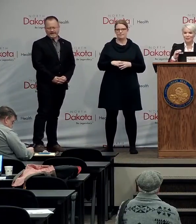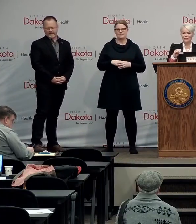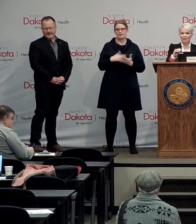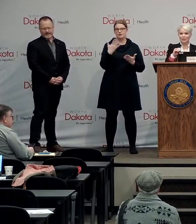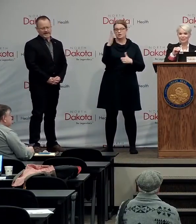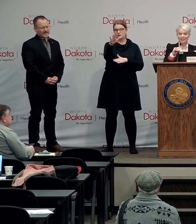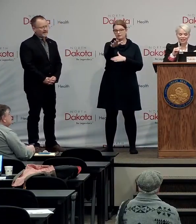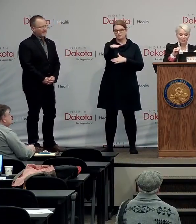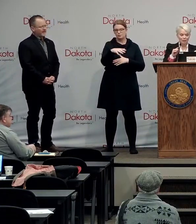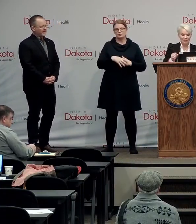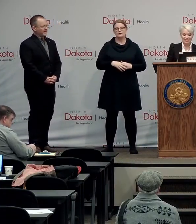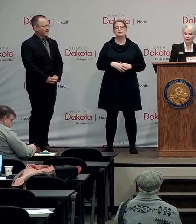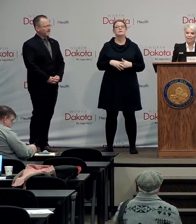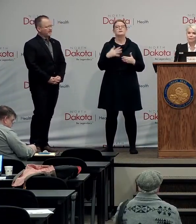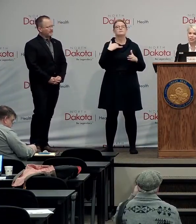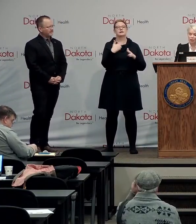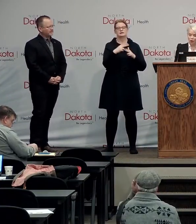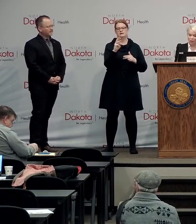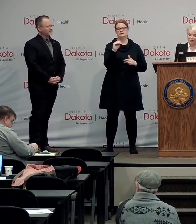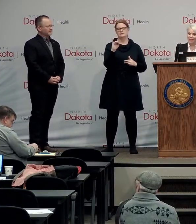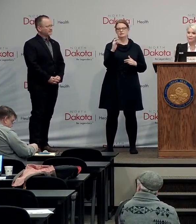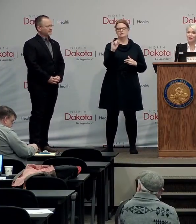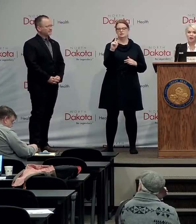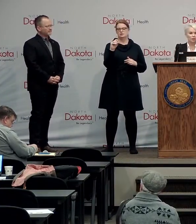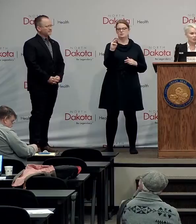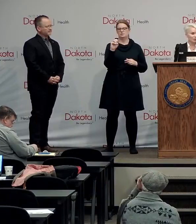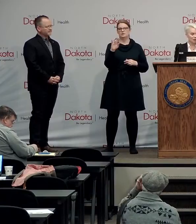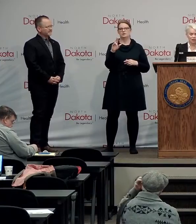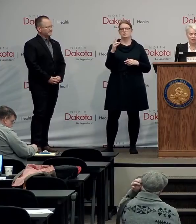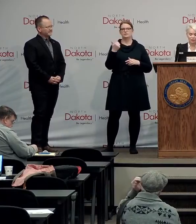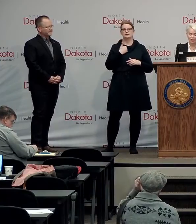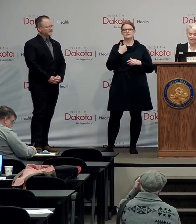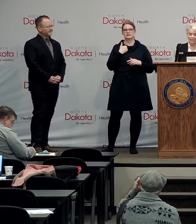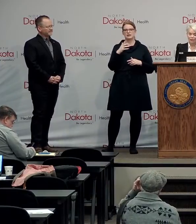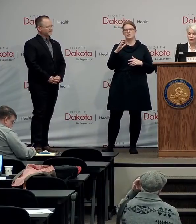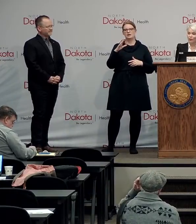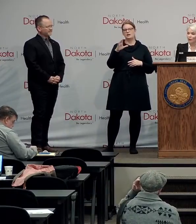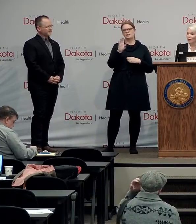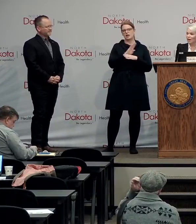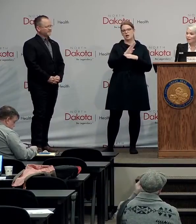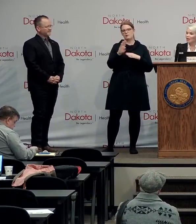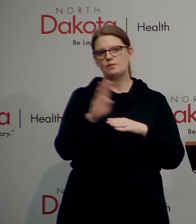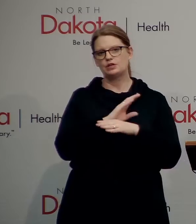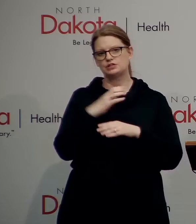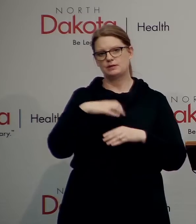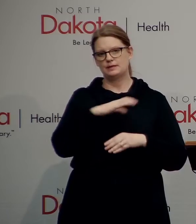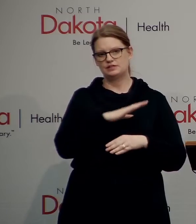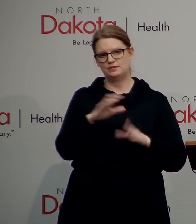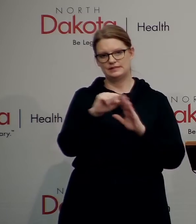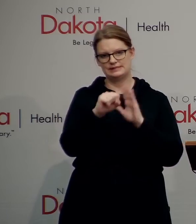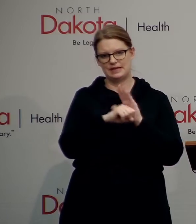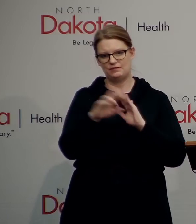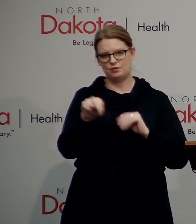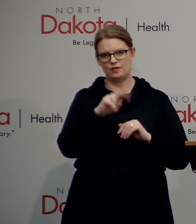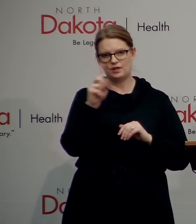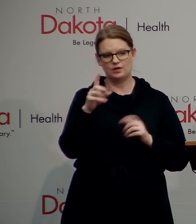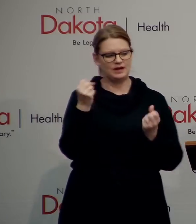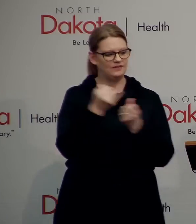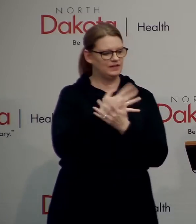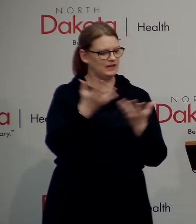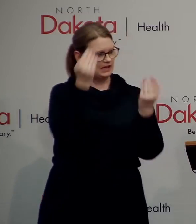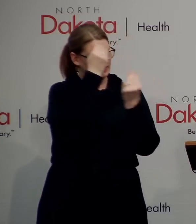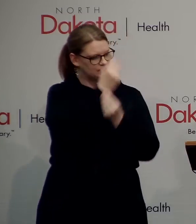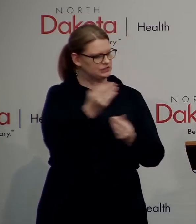Good afternoon. My name is Michelle Kommer, and I am the Commerce Commissioner for the state of North Dakota. I want you to know that everything I share